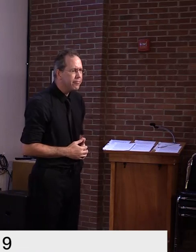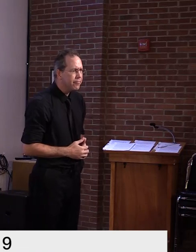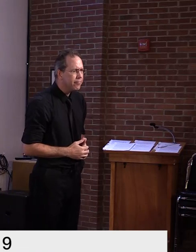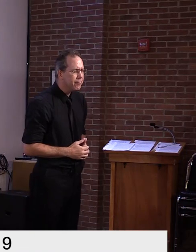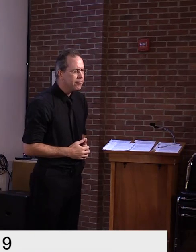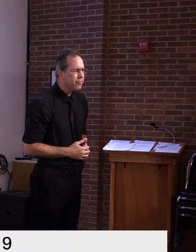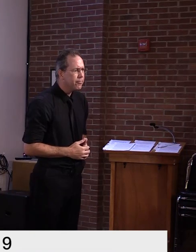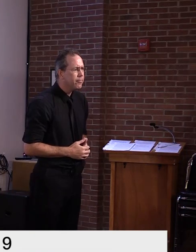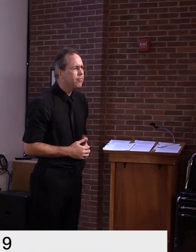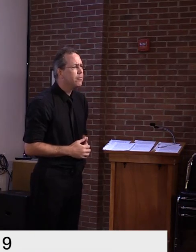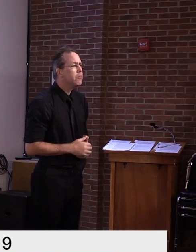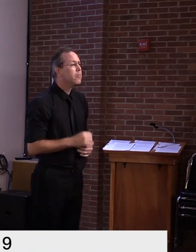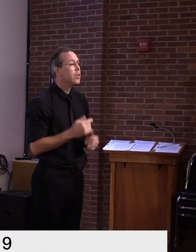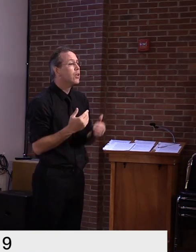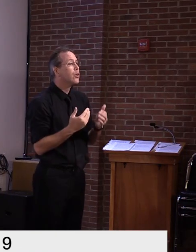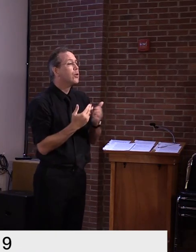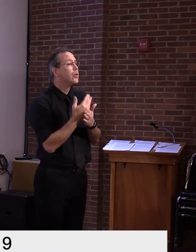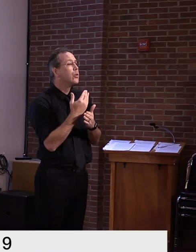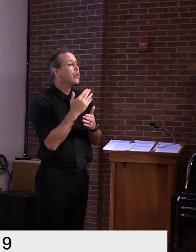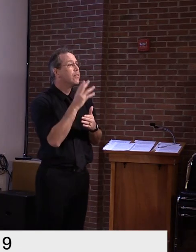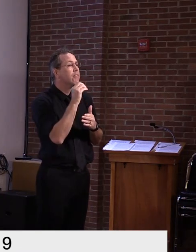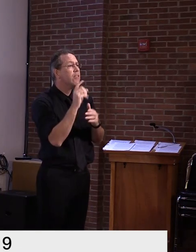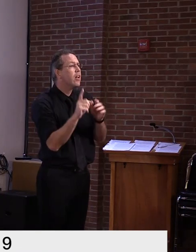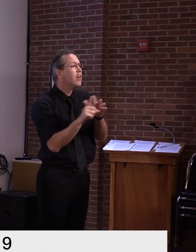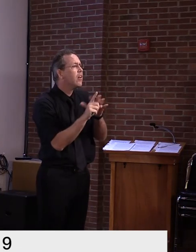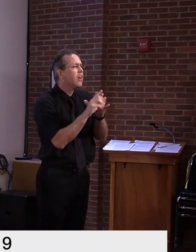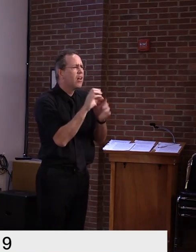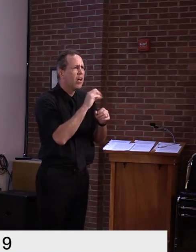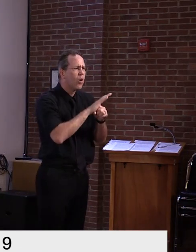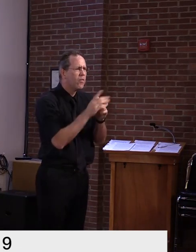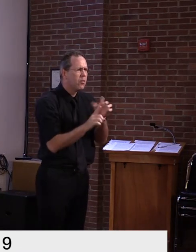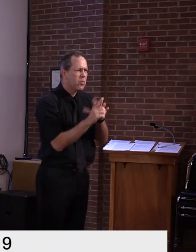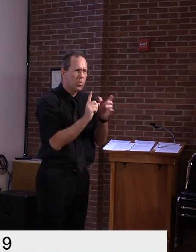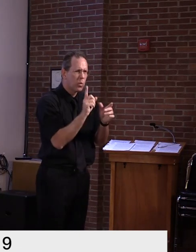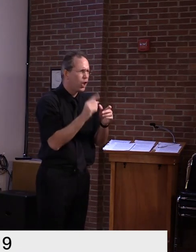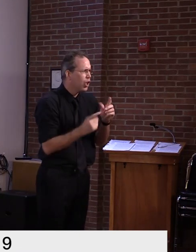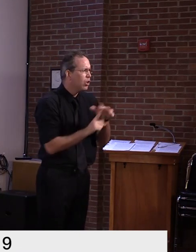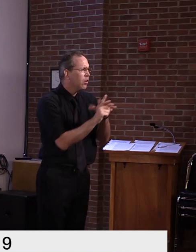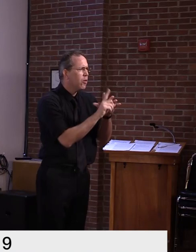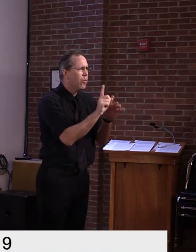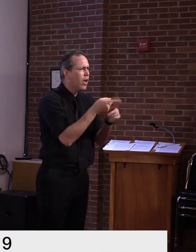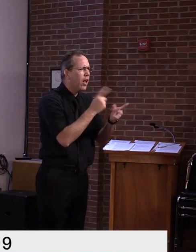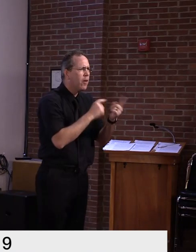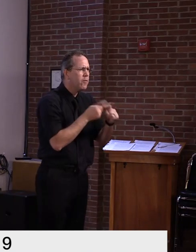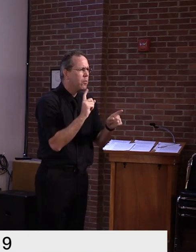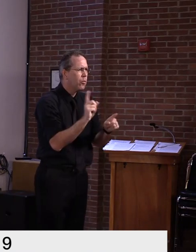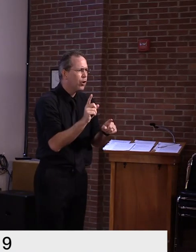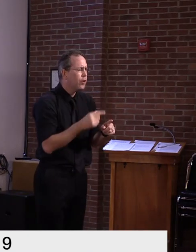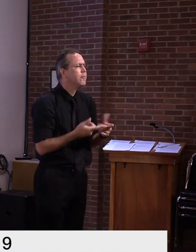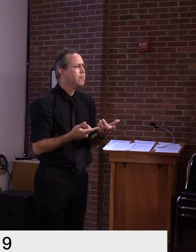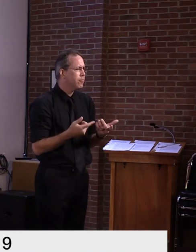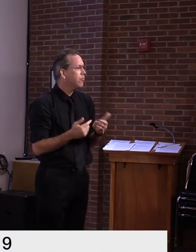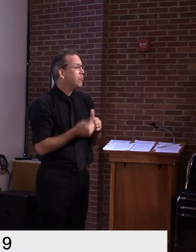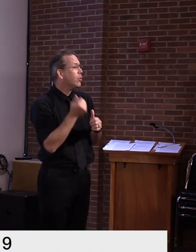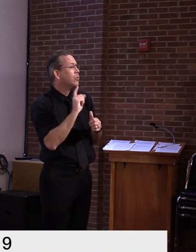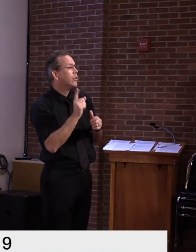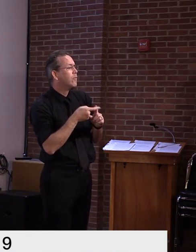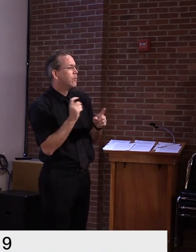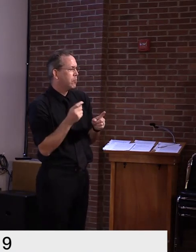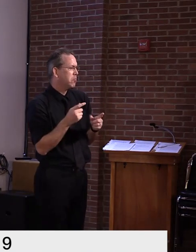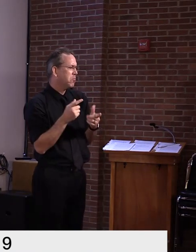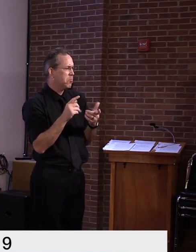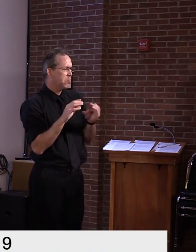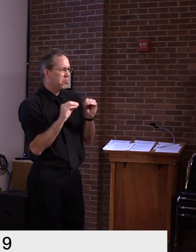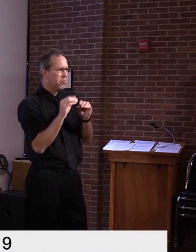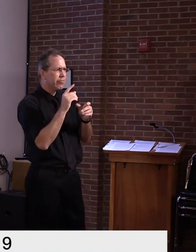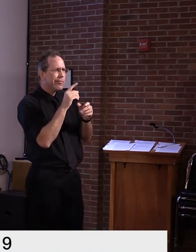60 or 50 cases were across the state, we do see on a per capita basis that they were rather evenly split.